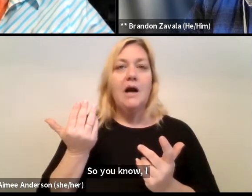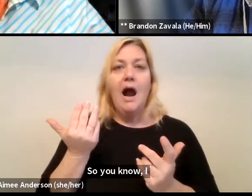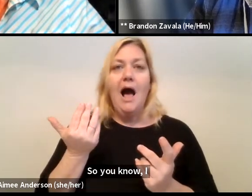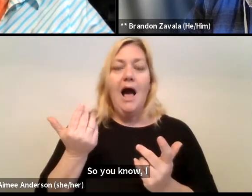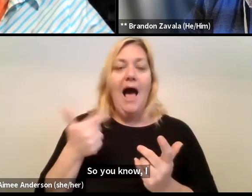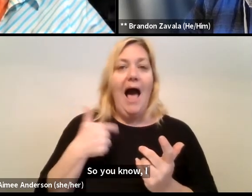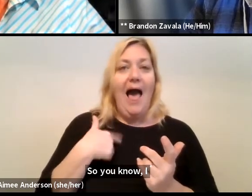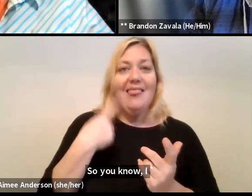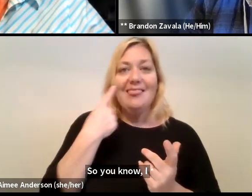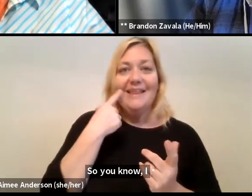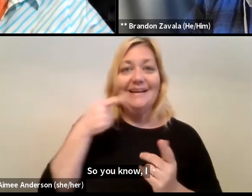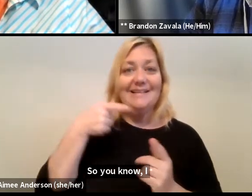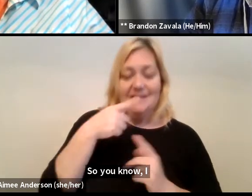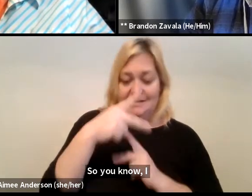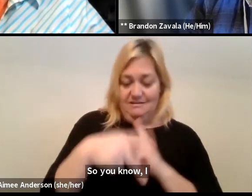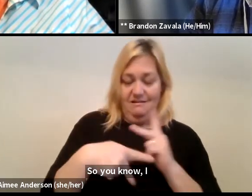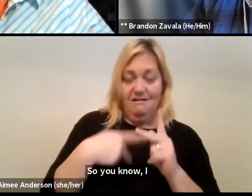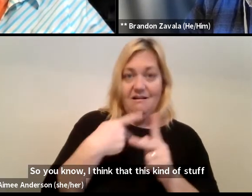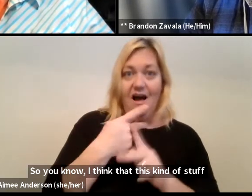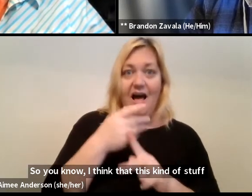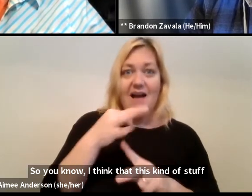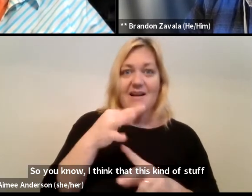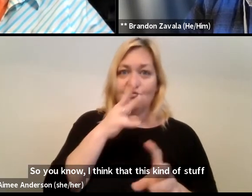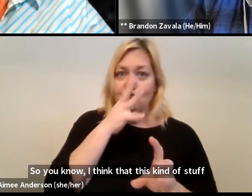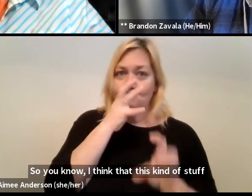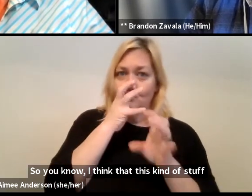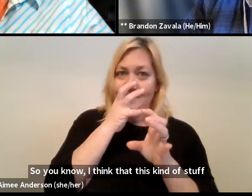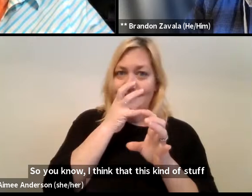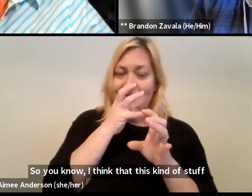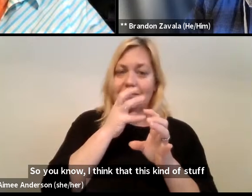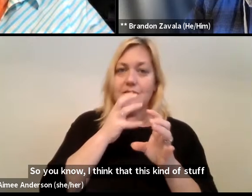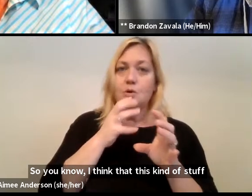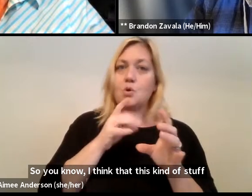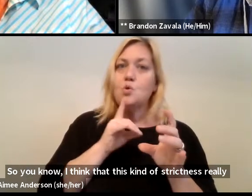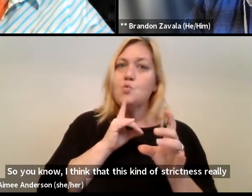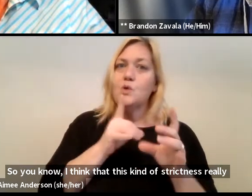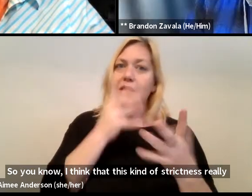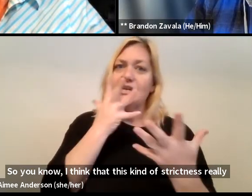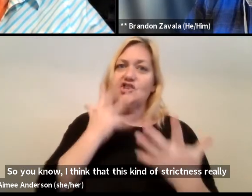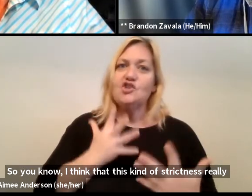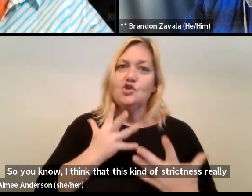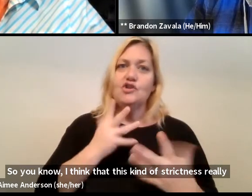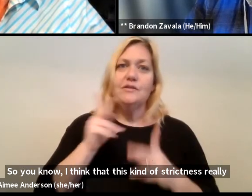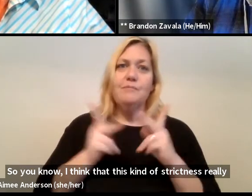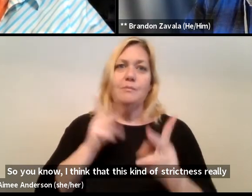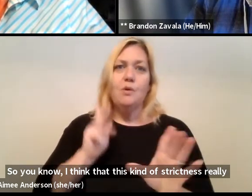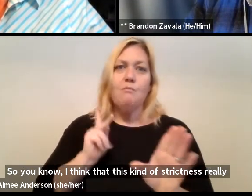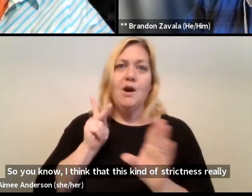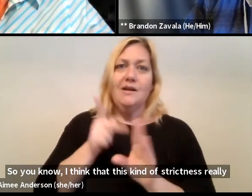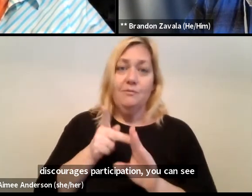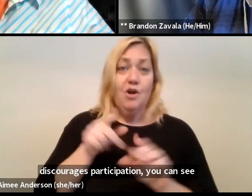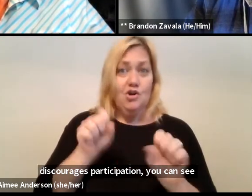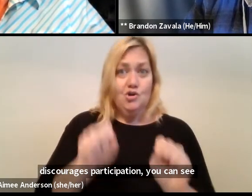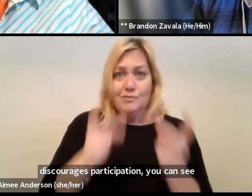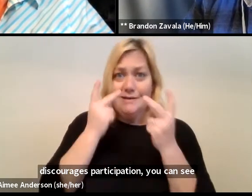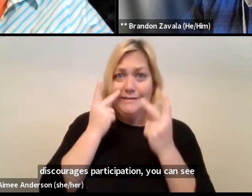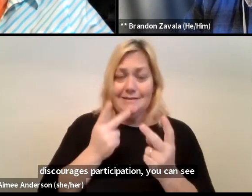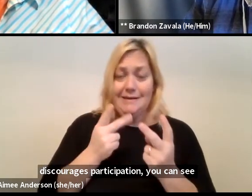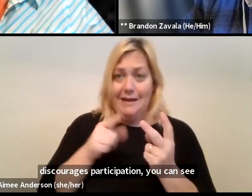I think that this kind of strictness really discourages participation. You can